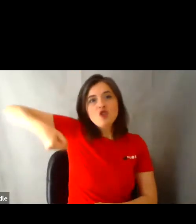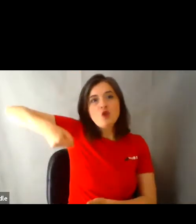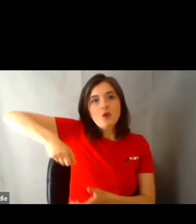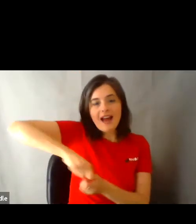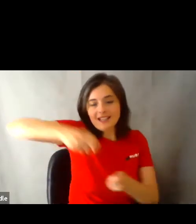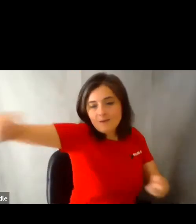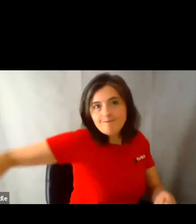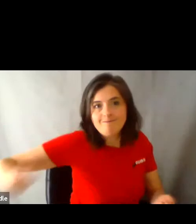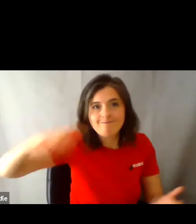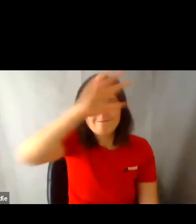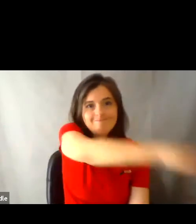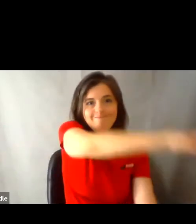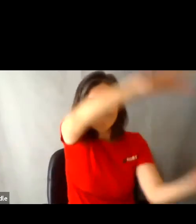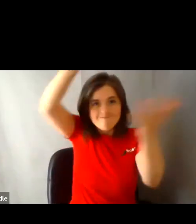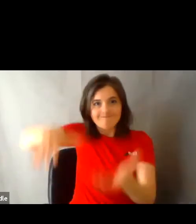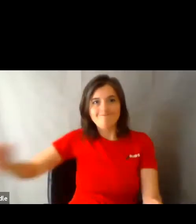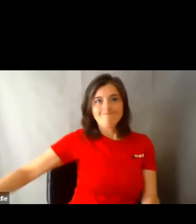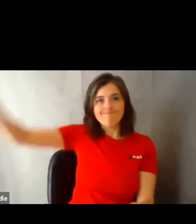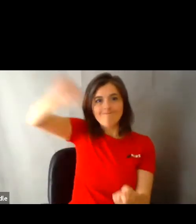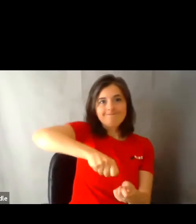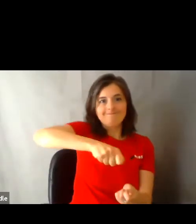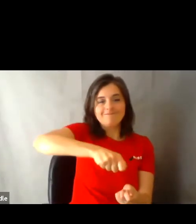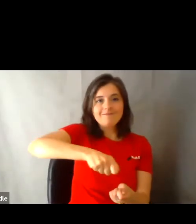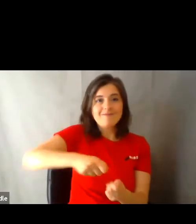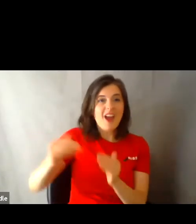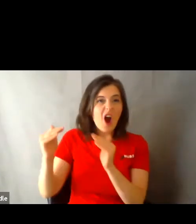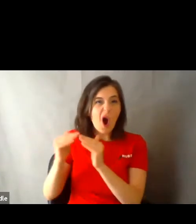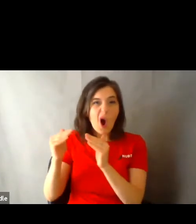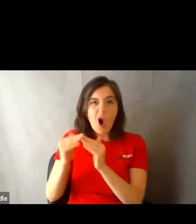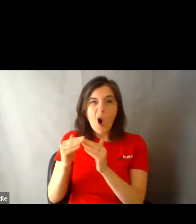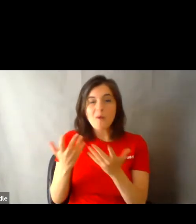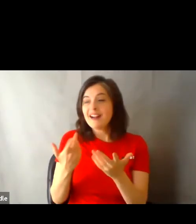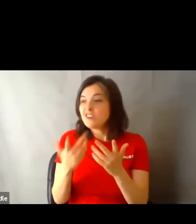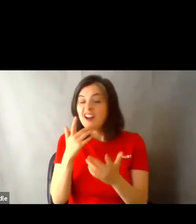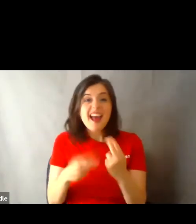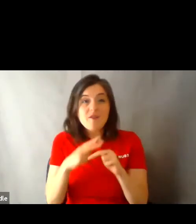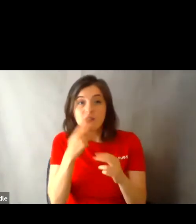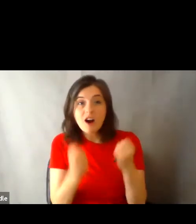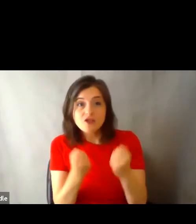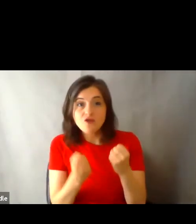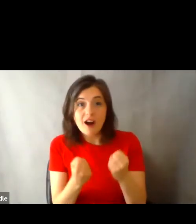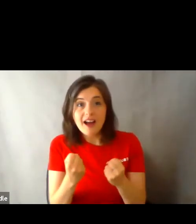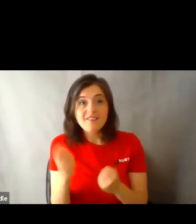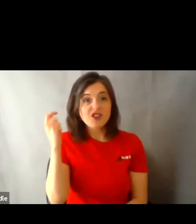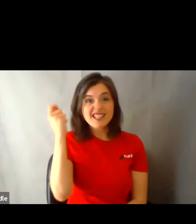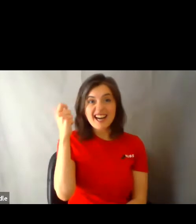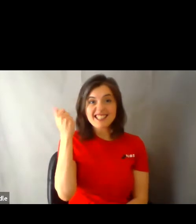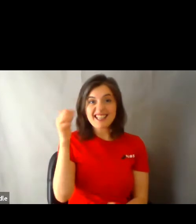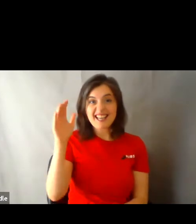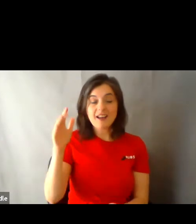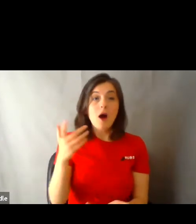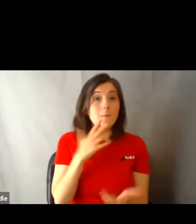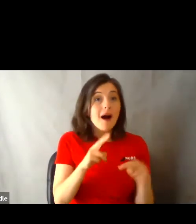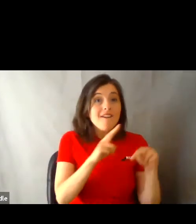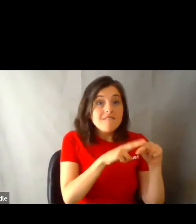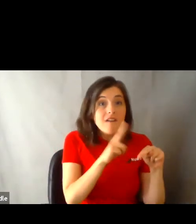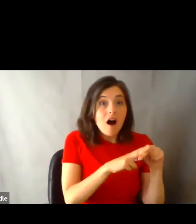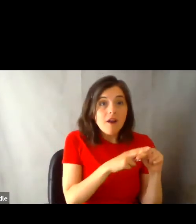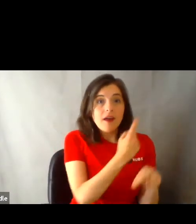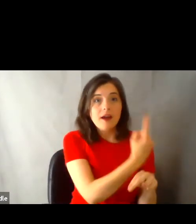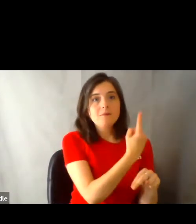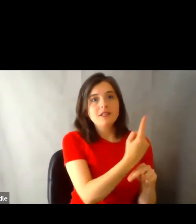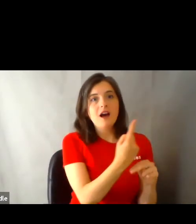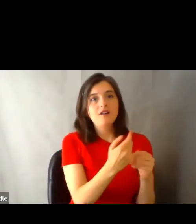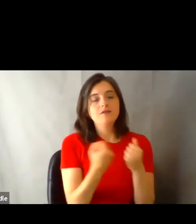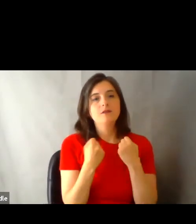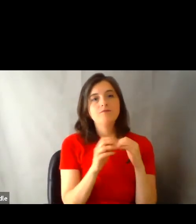the newspaper, bringing it home in a taxi if we couldn't drive. My dad is one of many helpers who did many trips to the